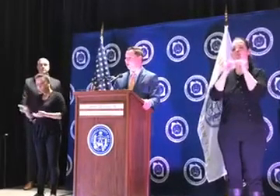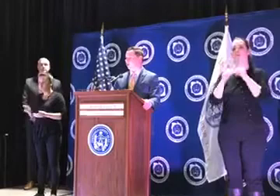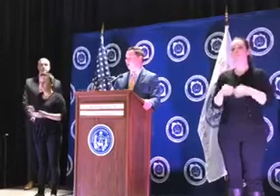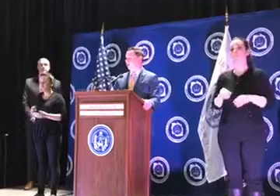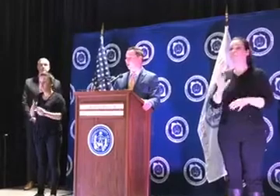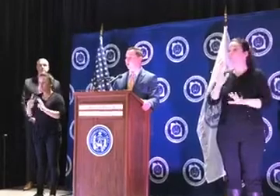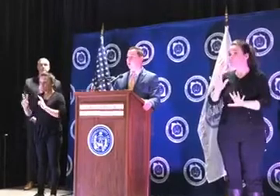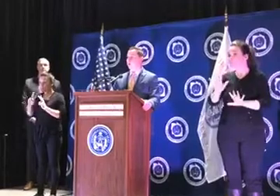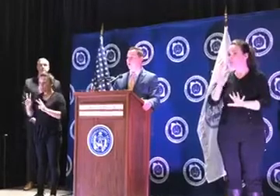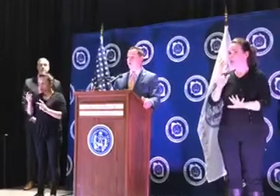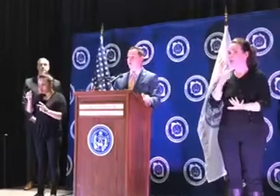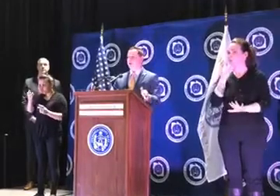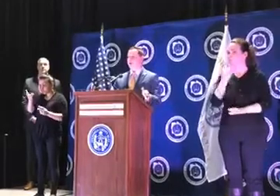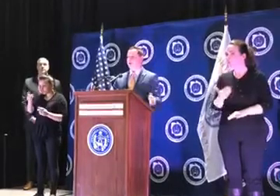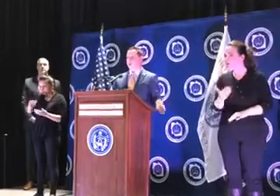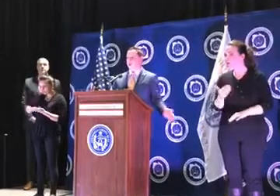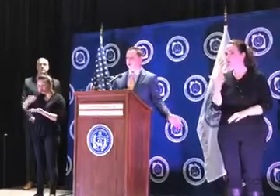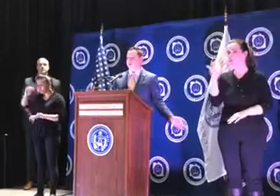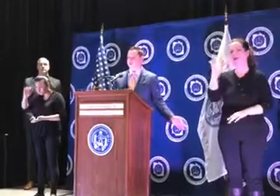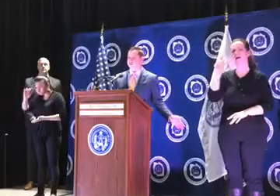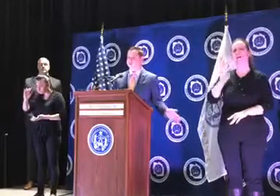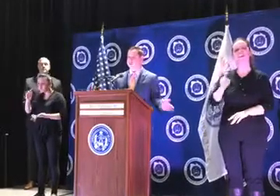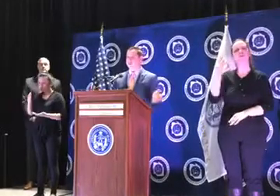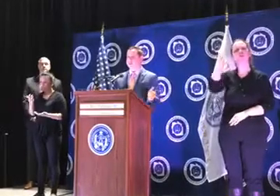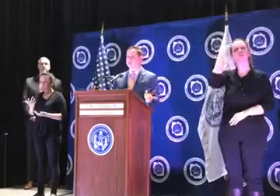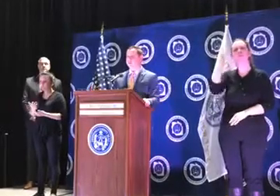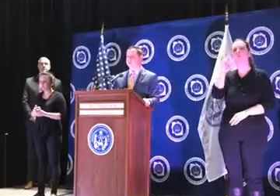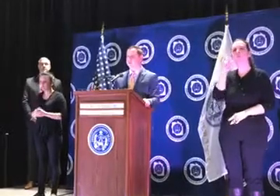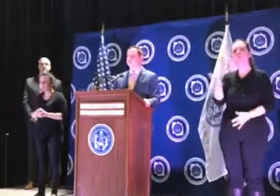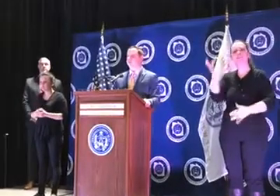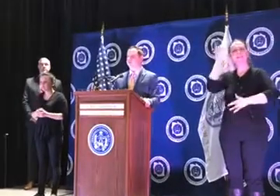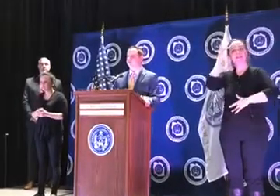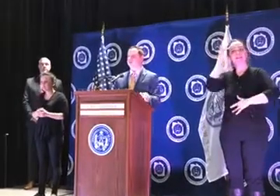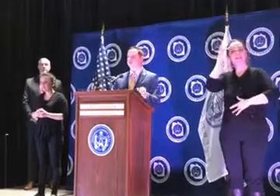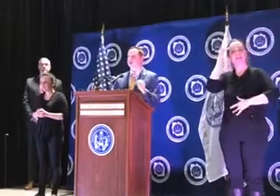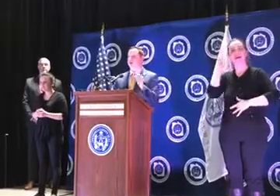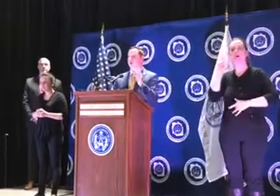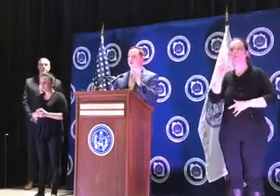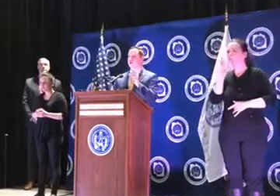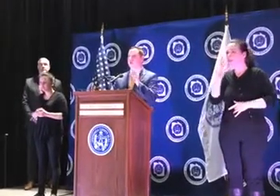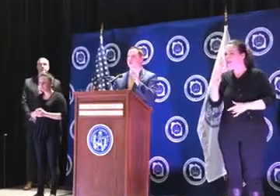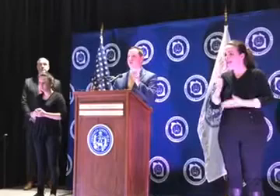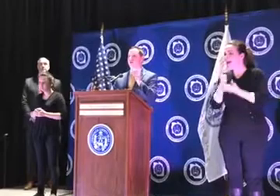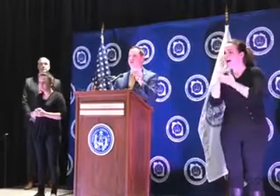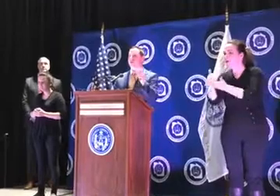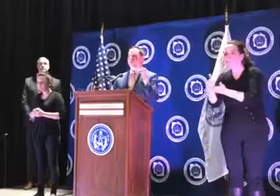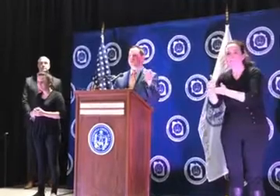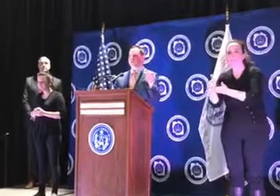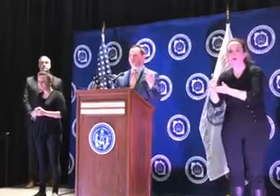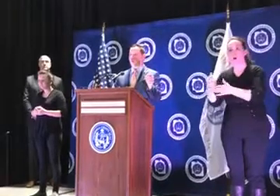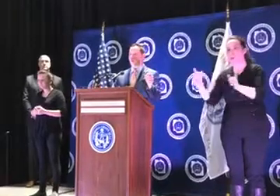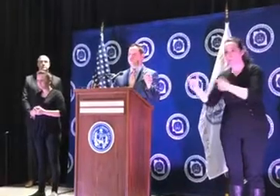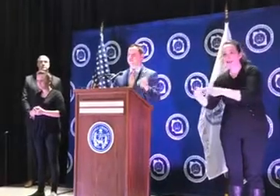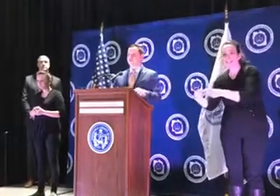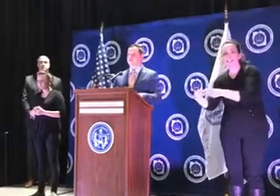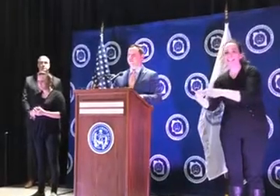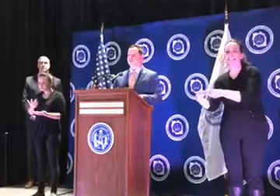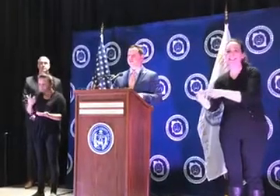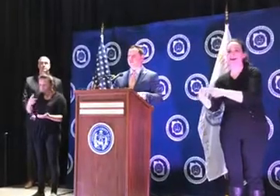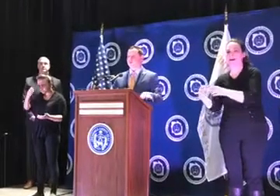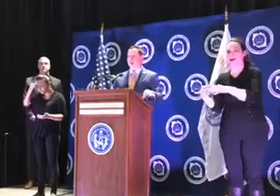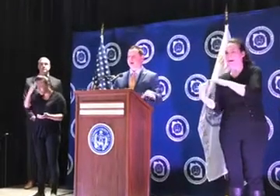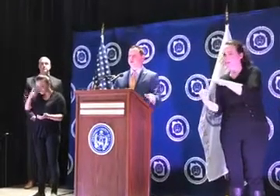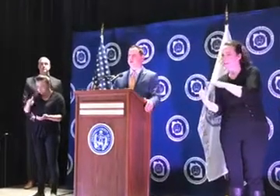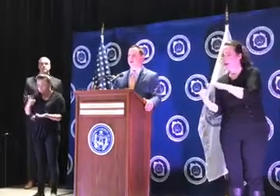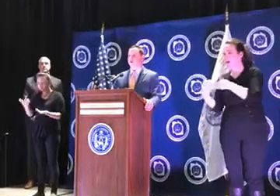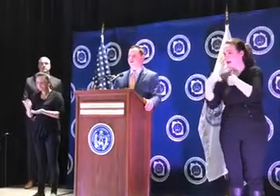get help. We need to know that the health department does their investigation so that they can understand who needs to be in a quarantine. So